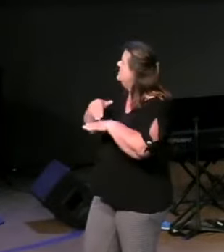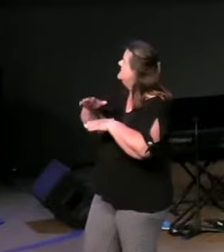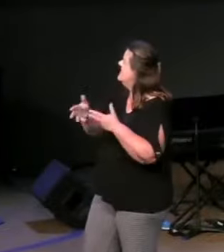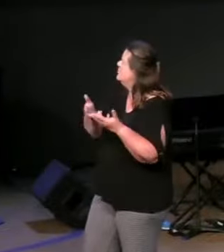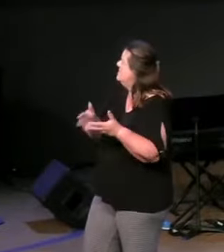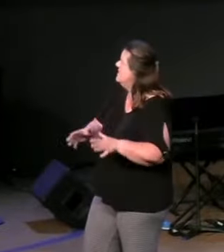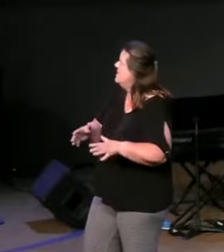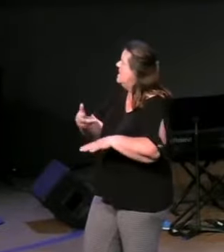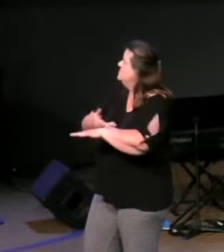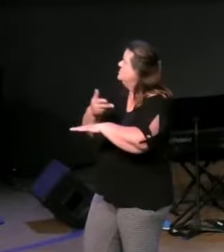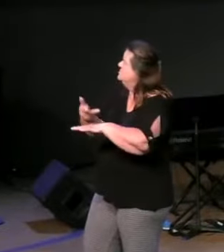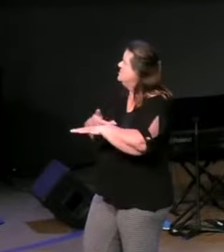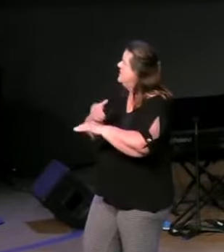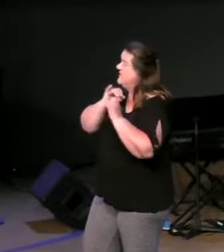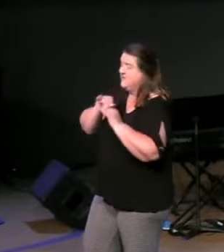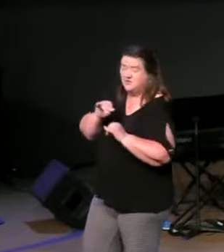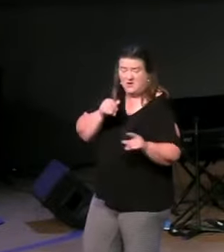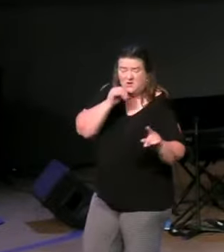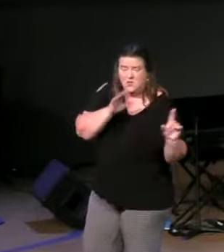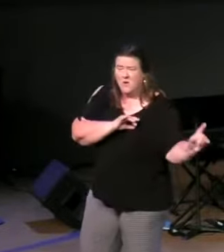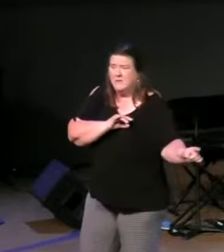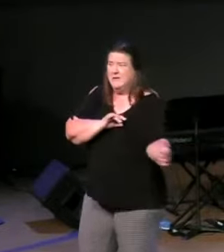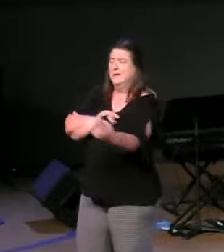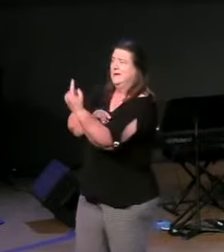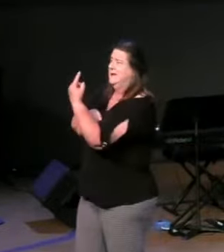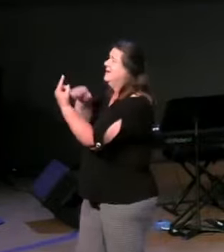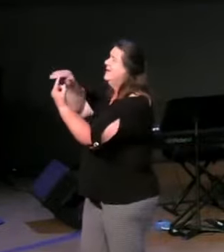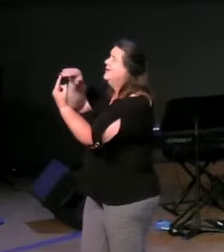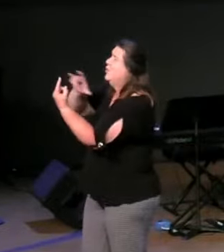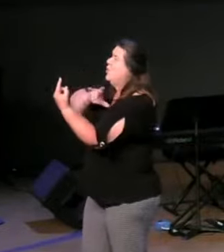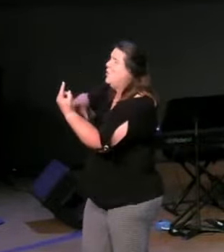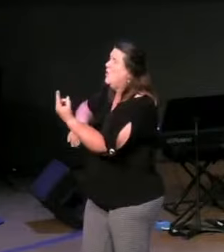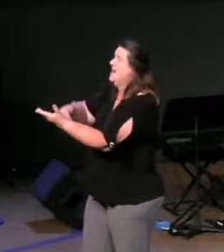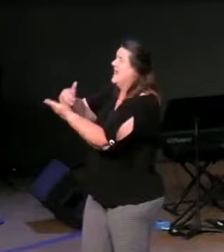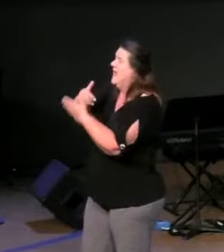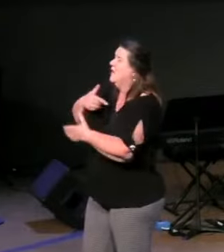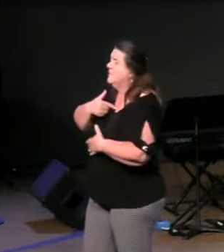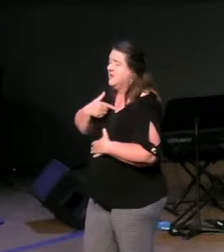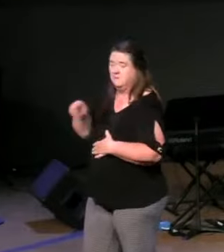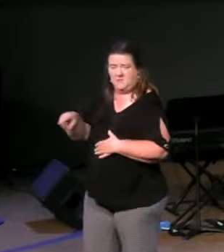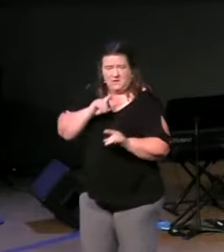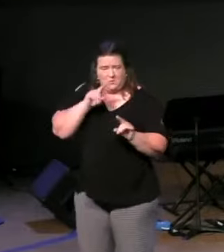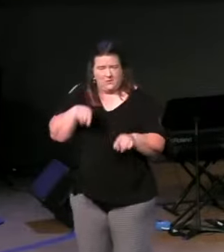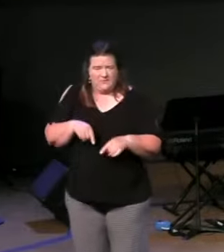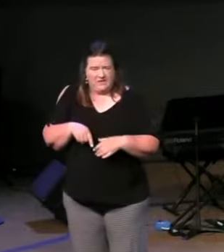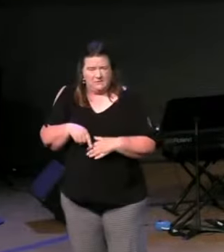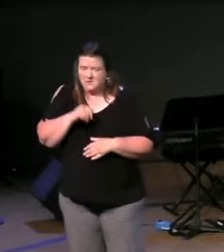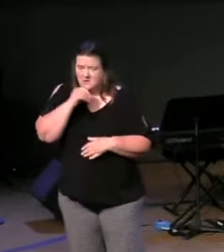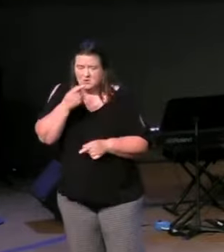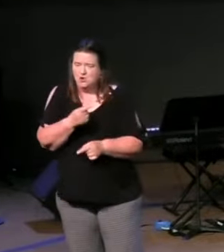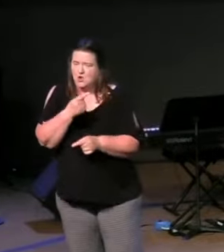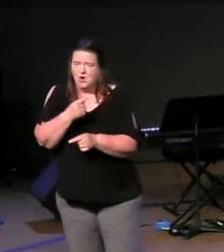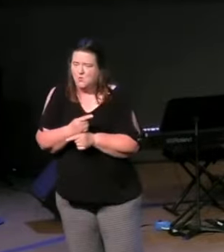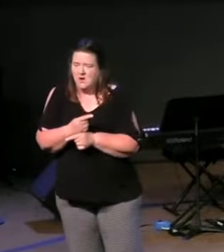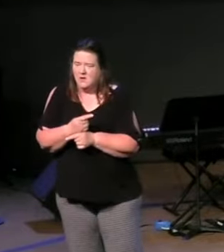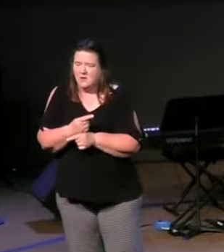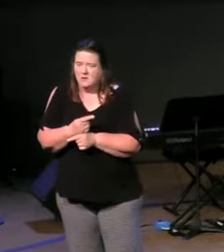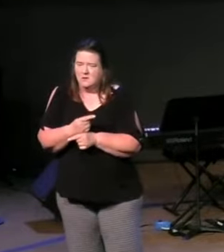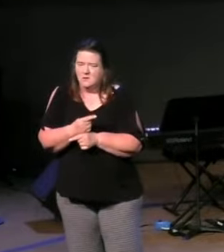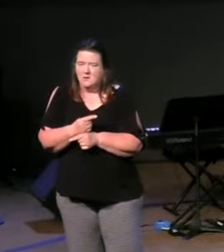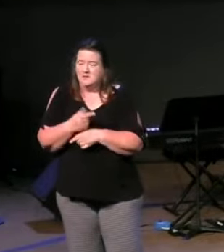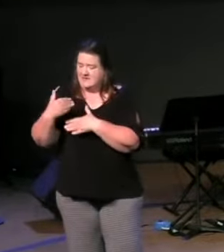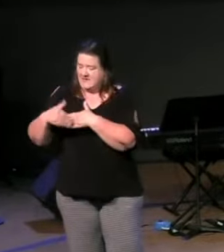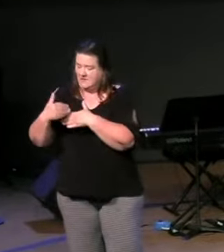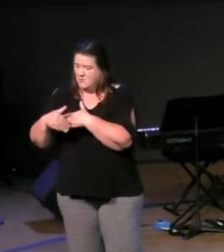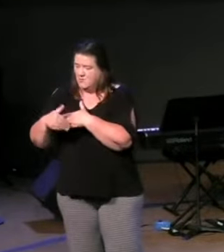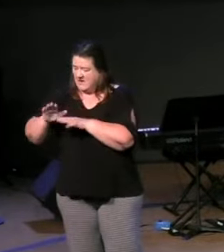before him. "Lord, help me," she said. He replied, "It is not right to take the children's bread and toss